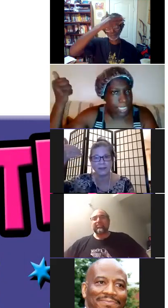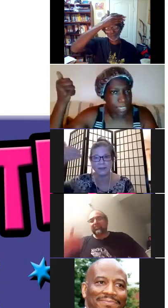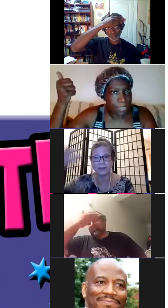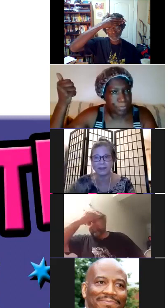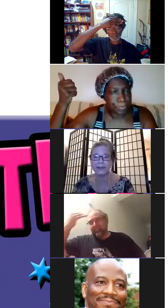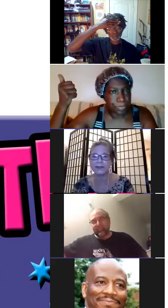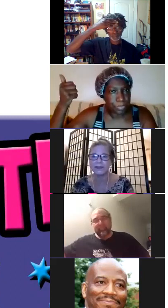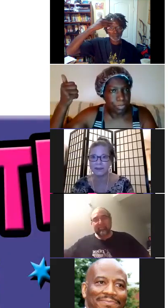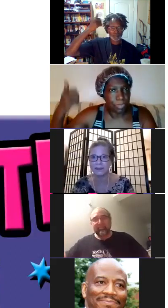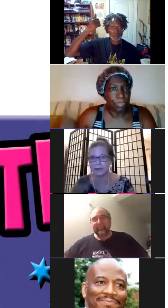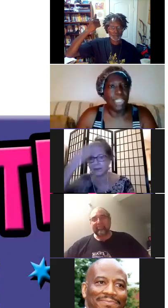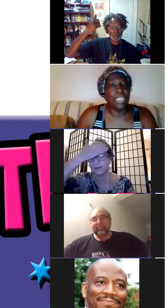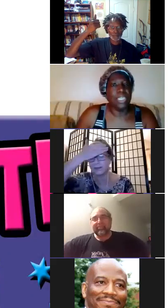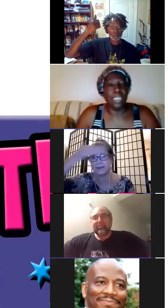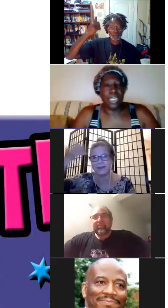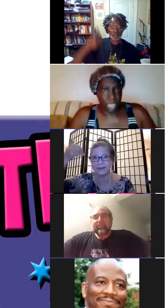Forget.